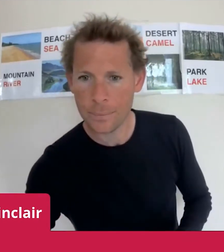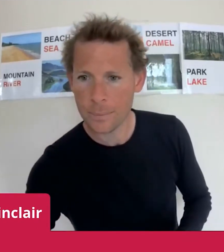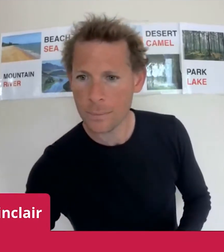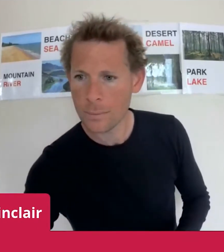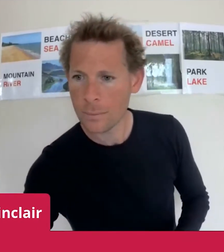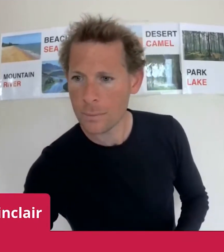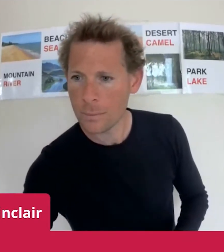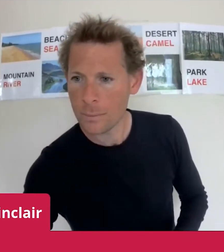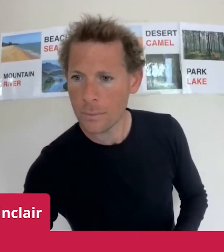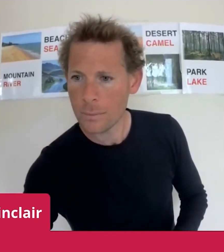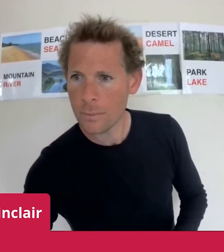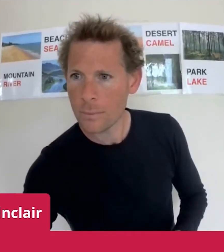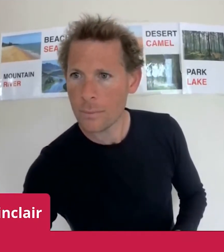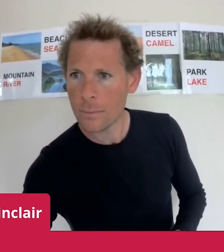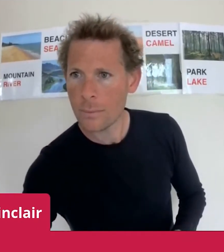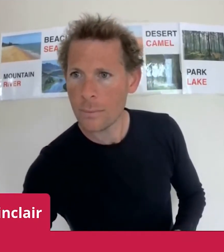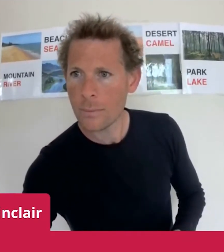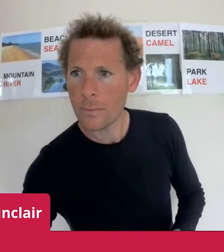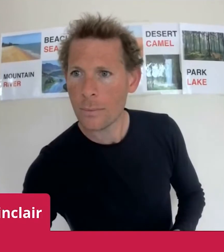at the comments and see what you're saying.